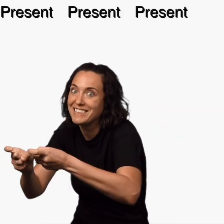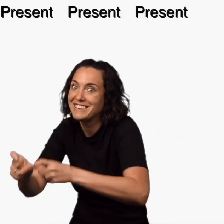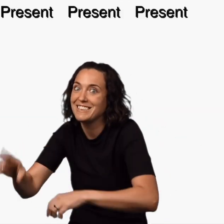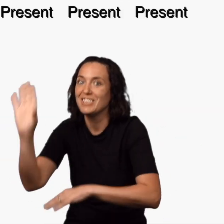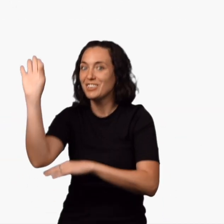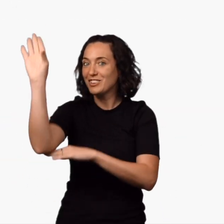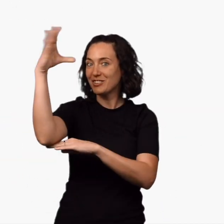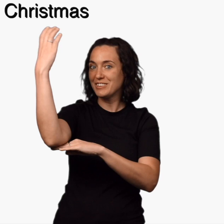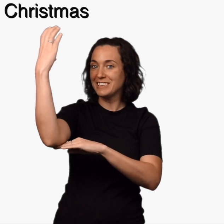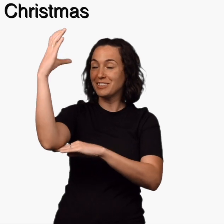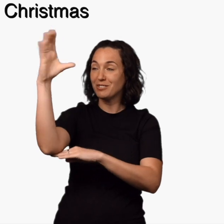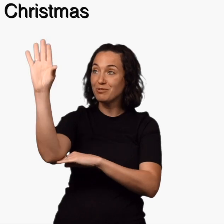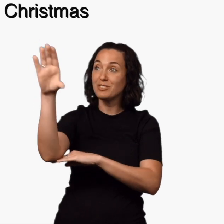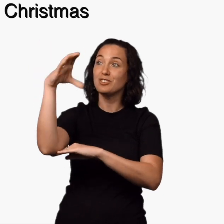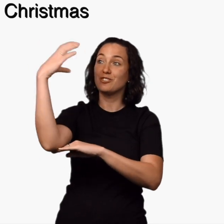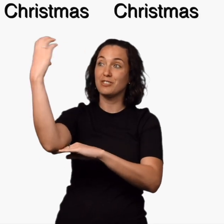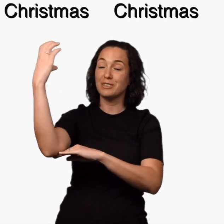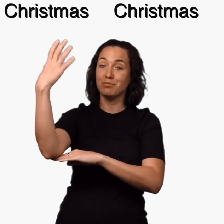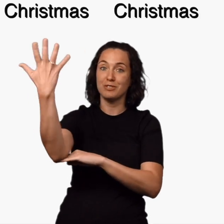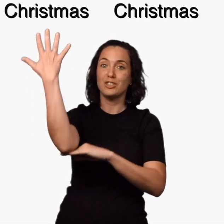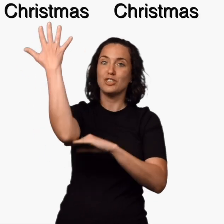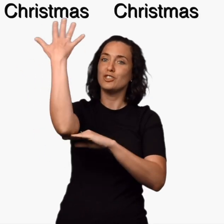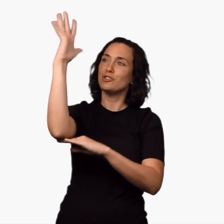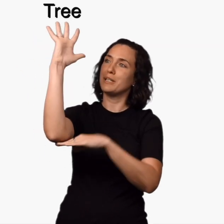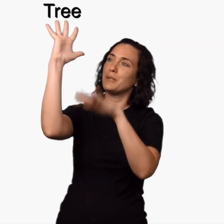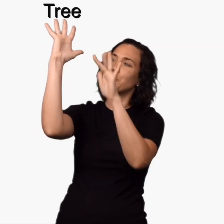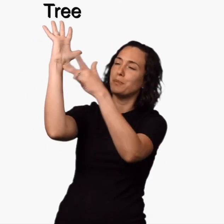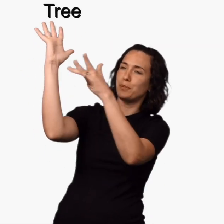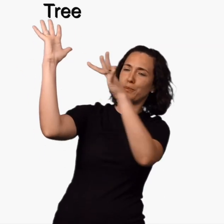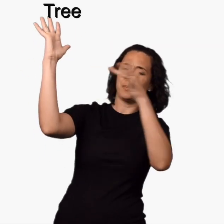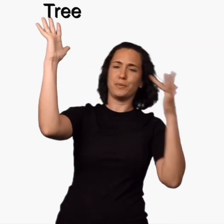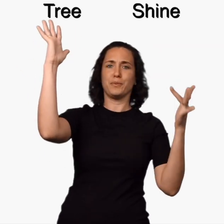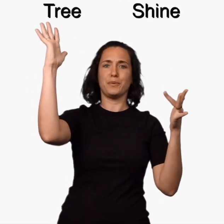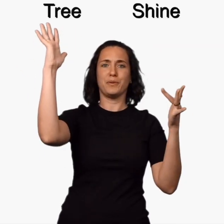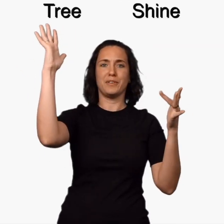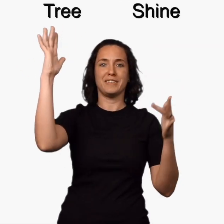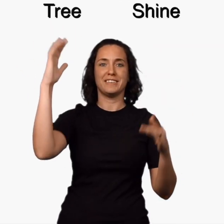present. Christmas, Christmas, tree, shine.